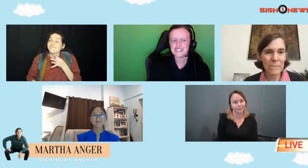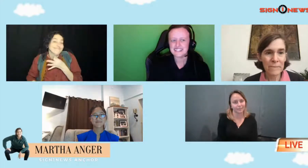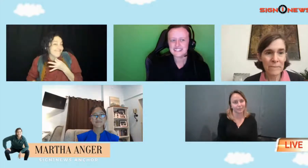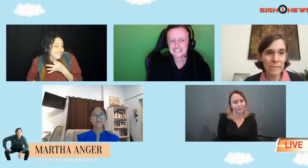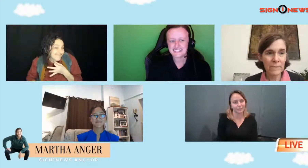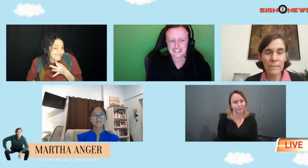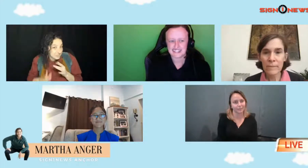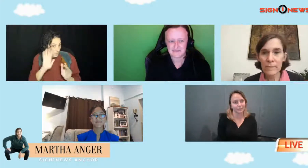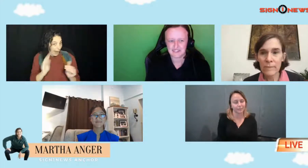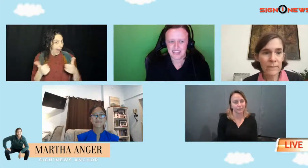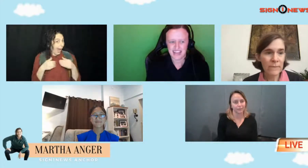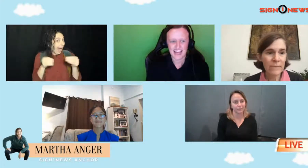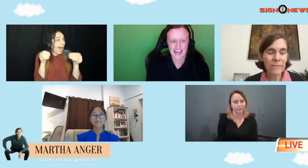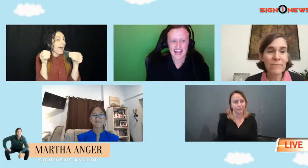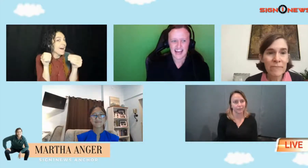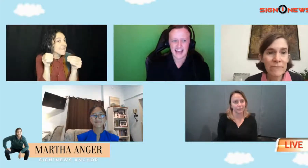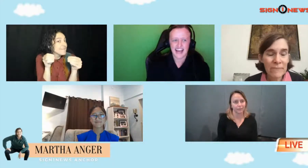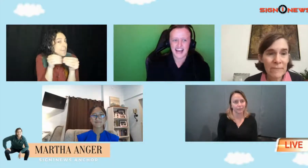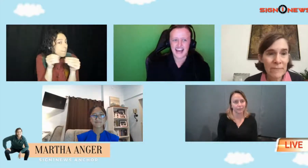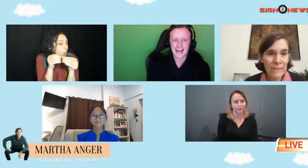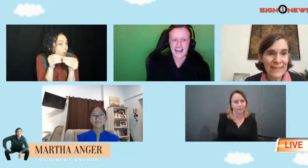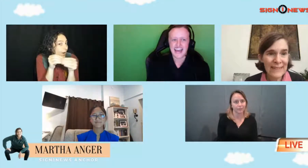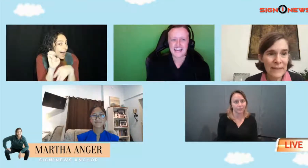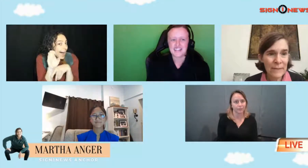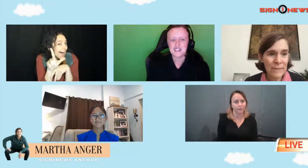Now, Cece,